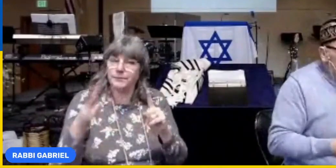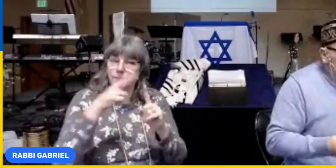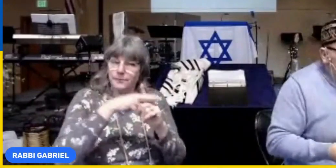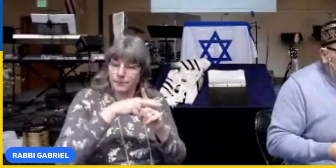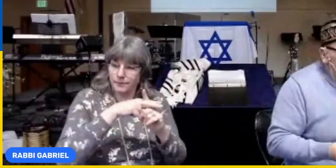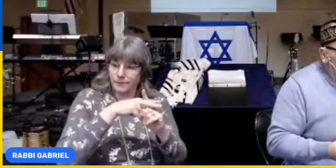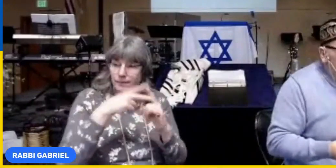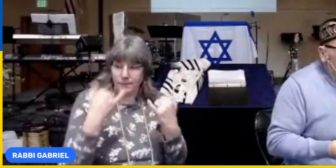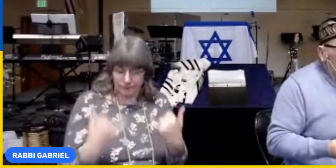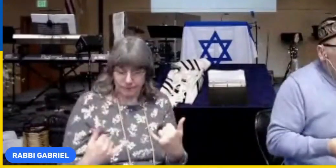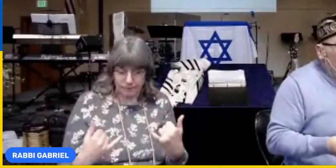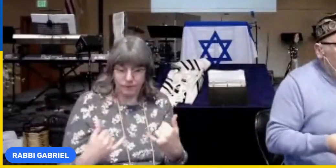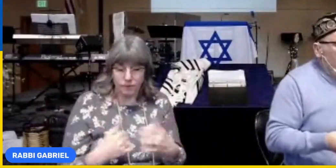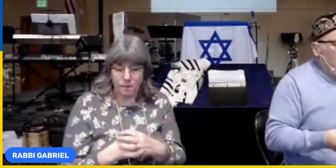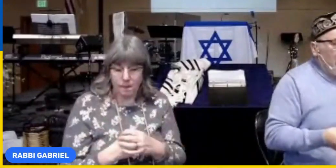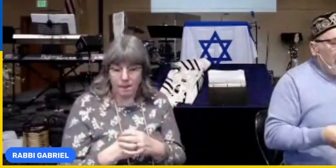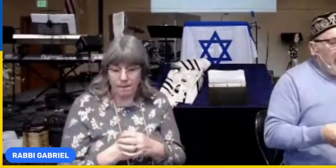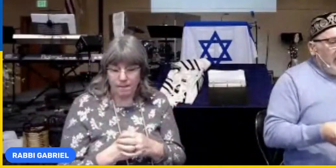the 21st century,